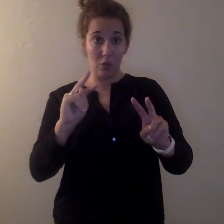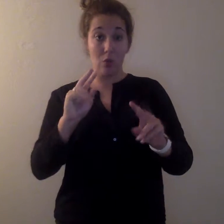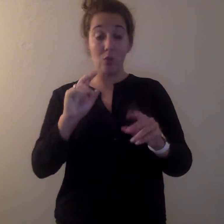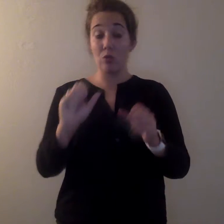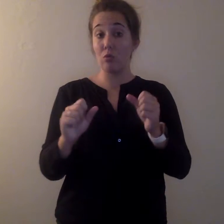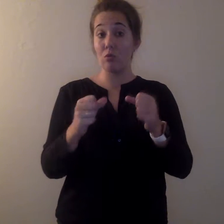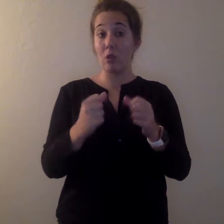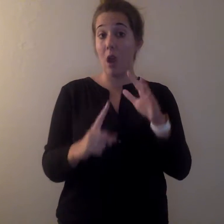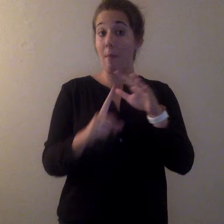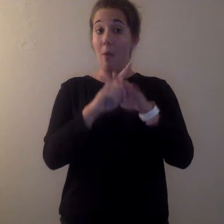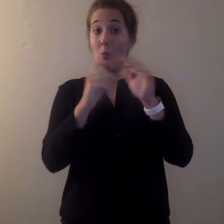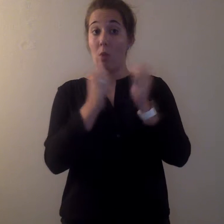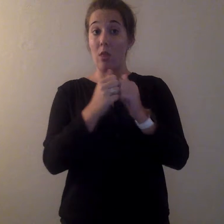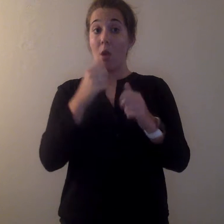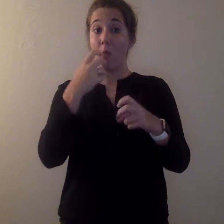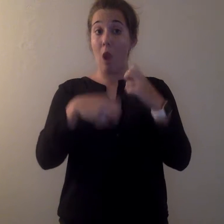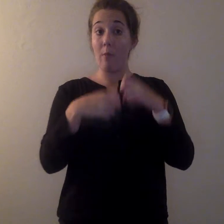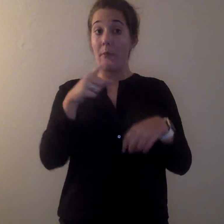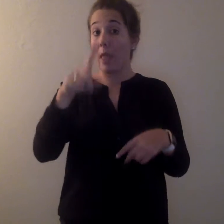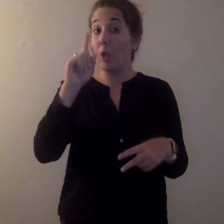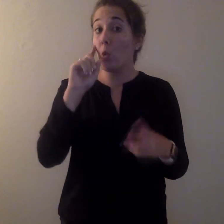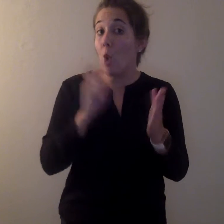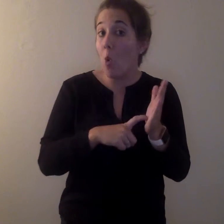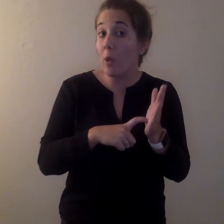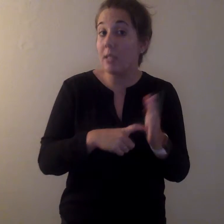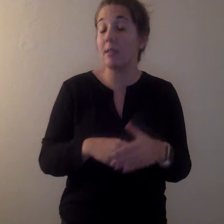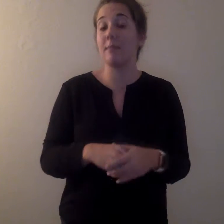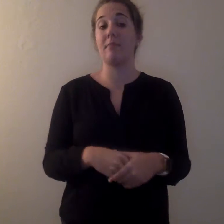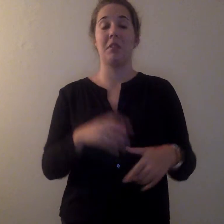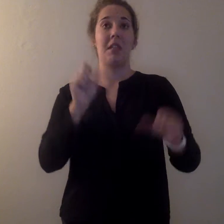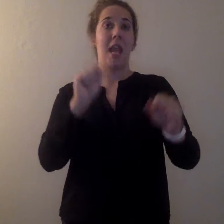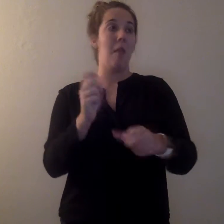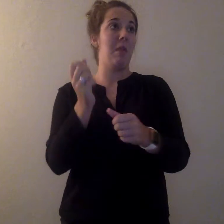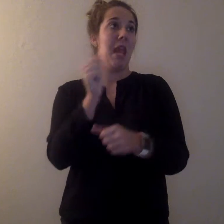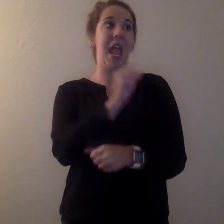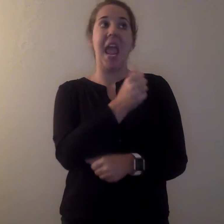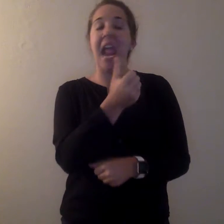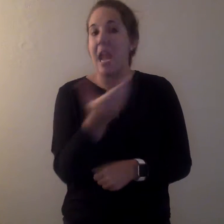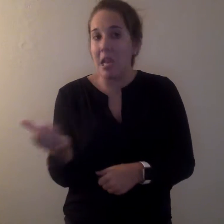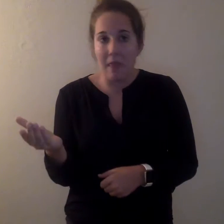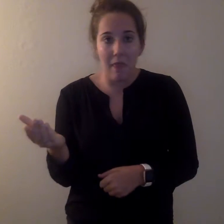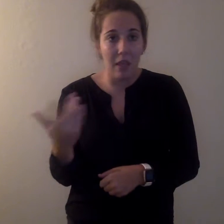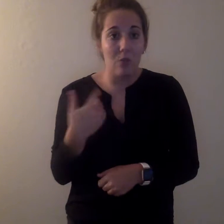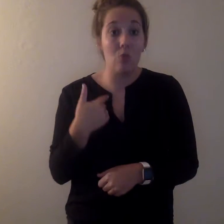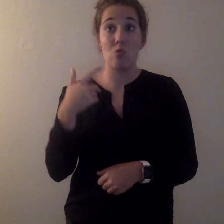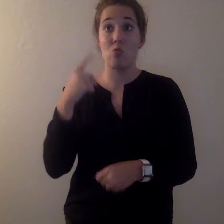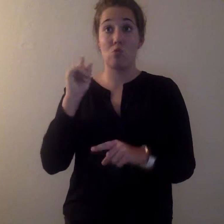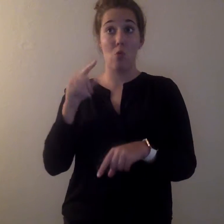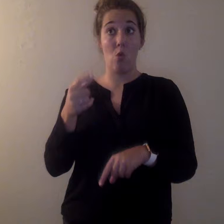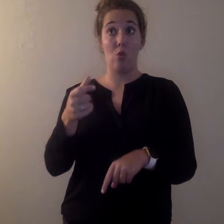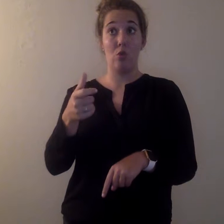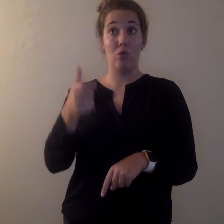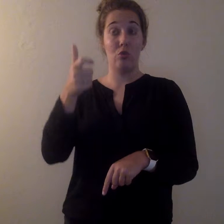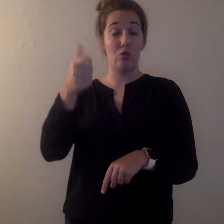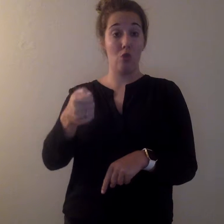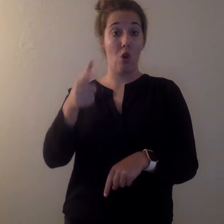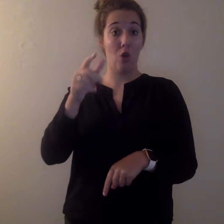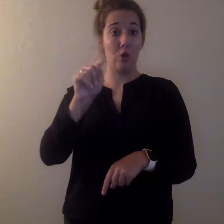you notice. So it could be anything. You might go to turn on your television and you notice that it's not